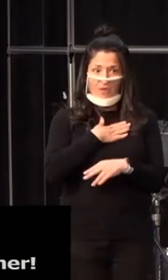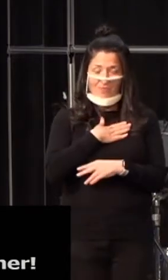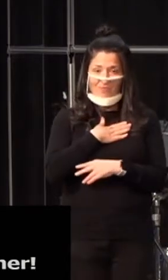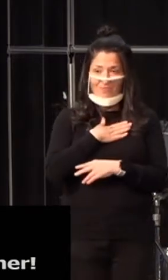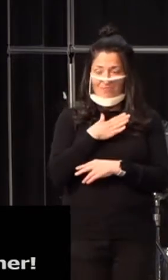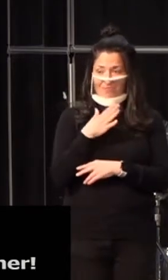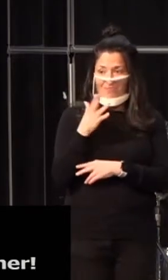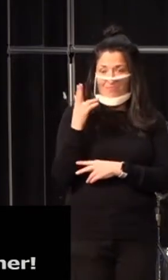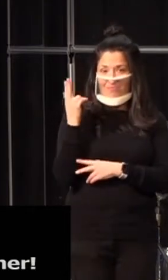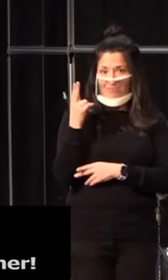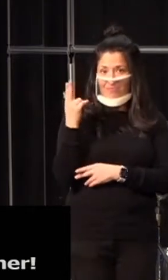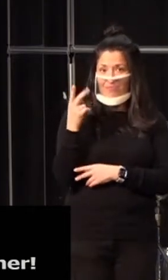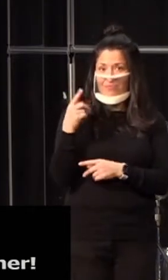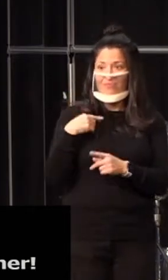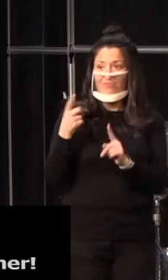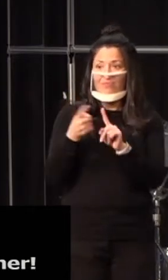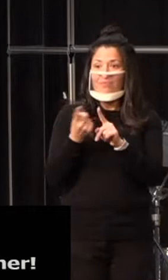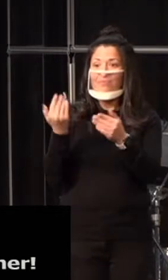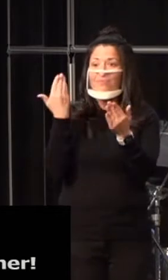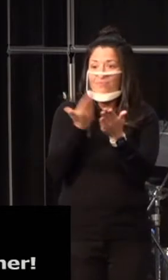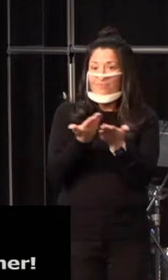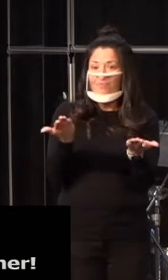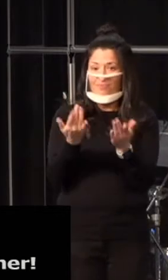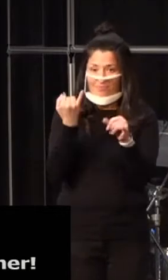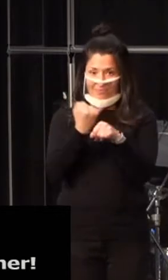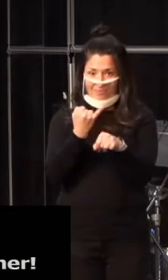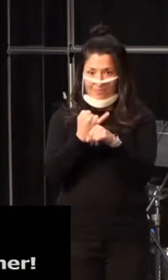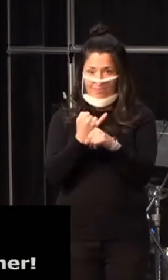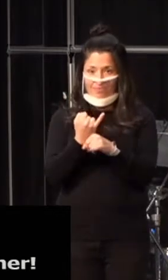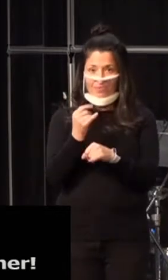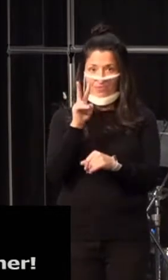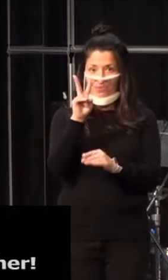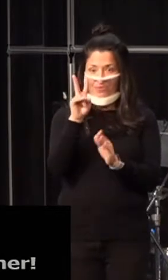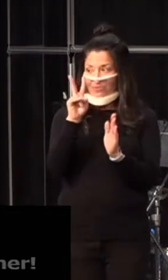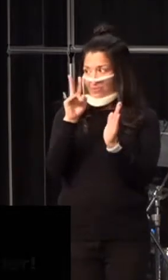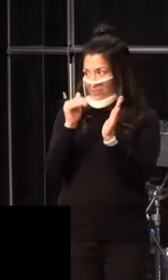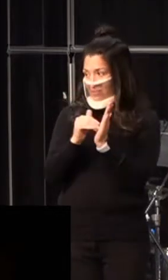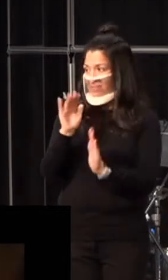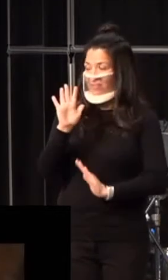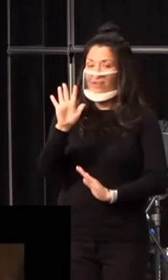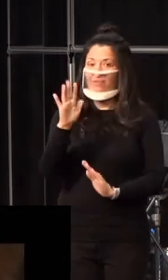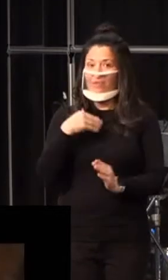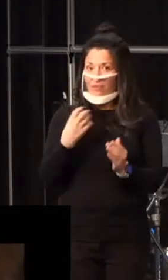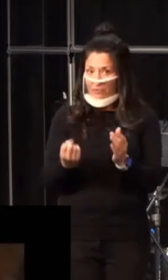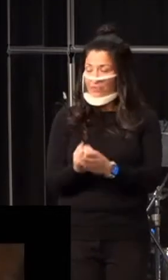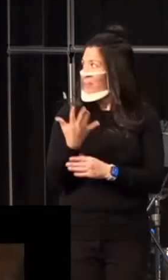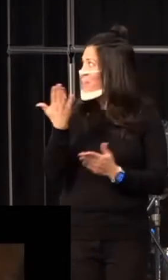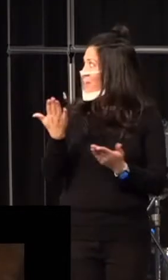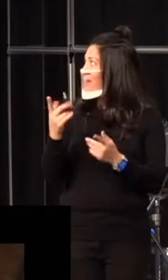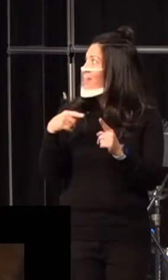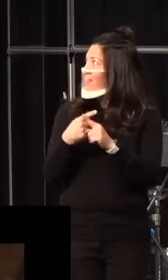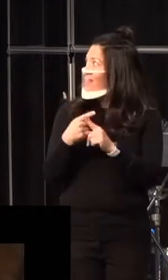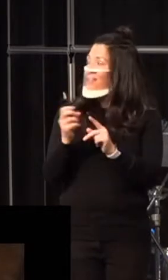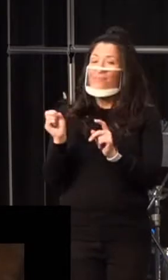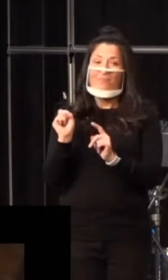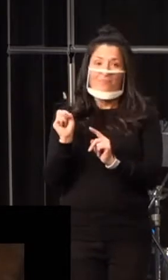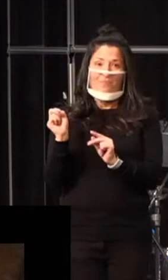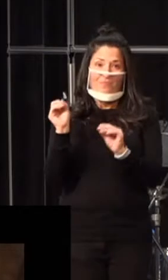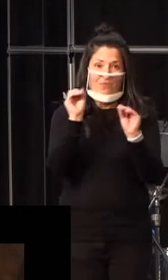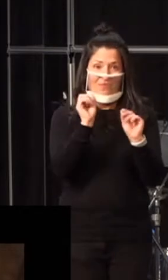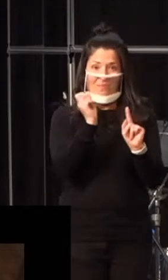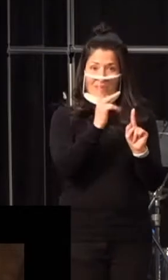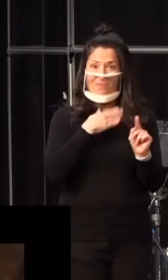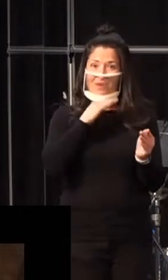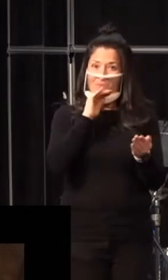When I first showed up in St. Augustine, was 2005. I had grown up here, but then moved back. Here's